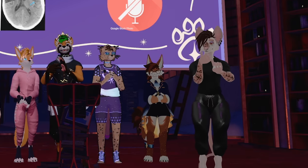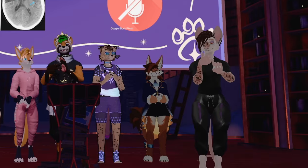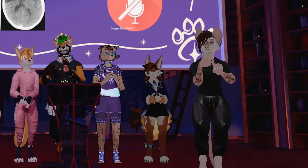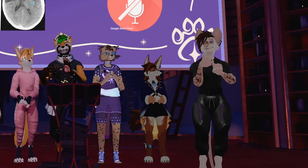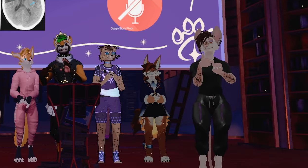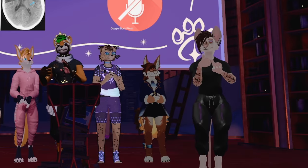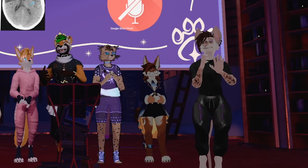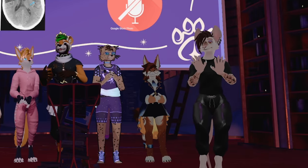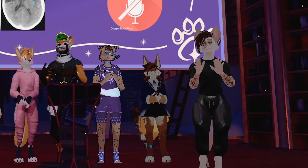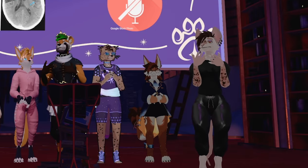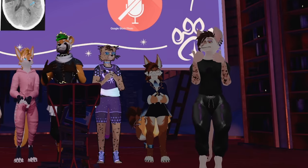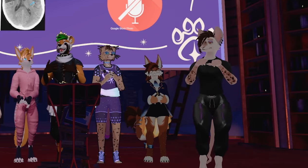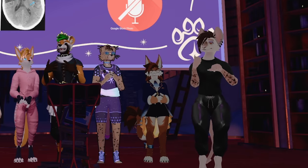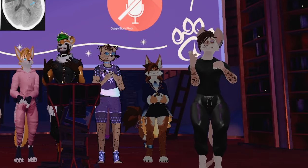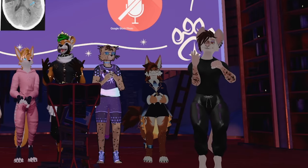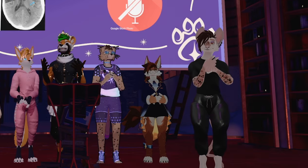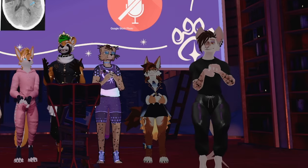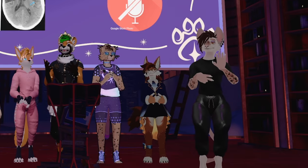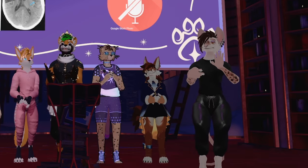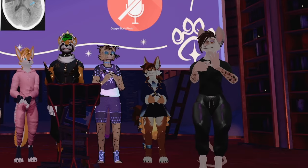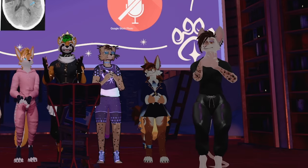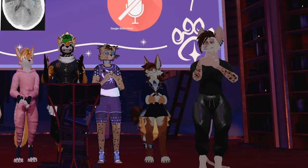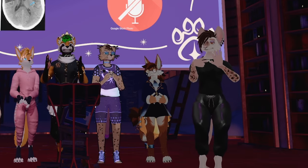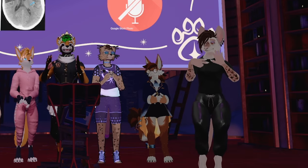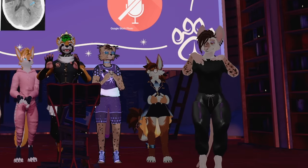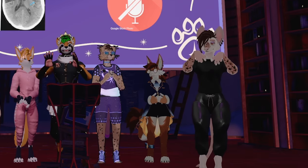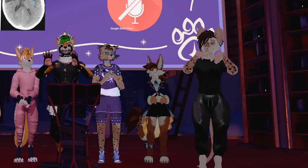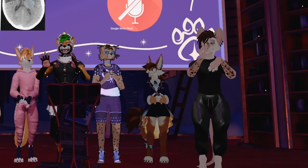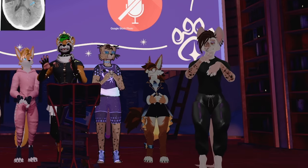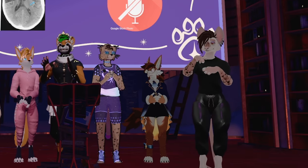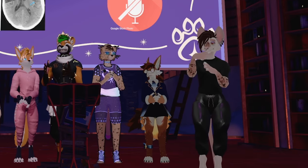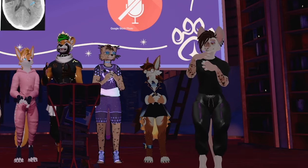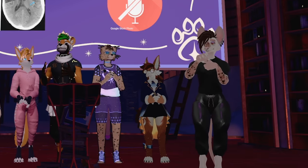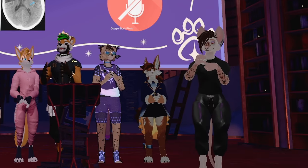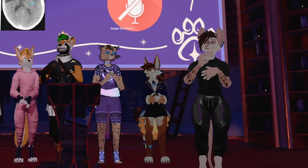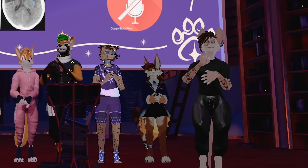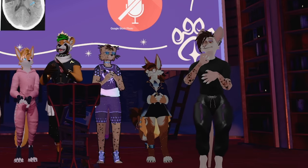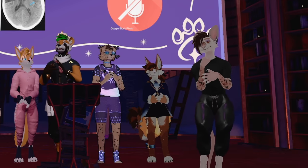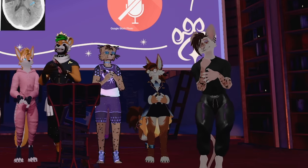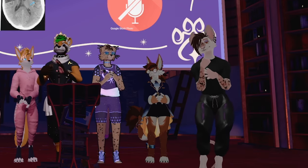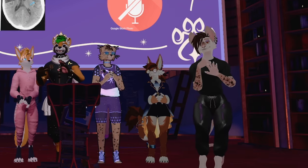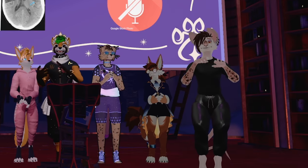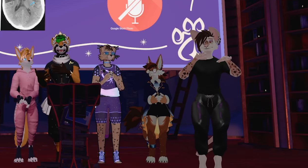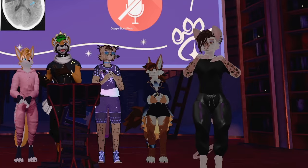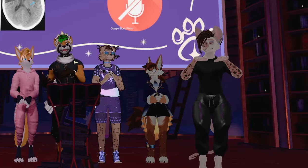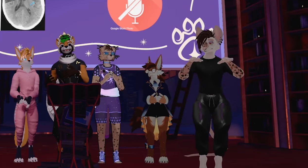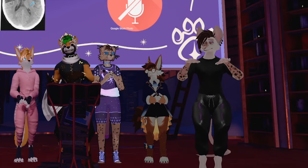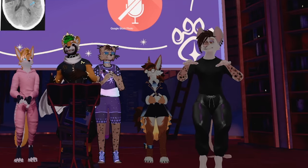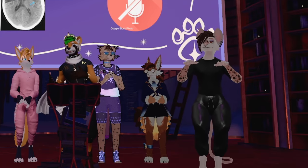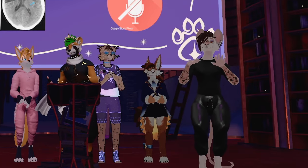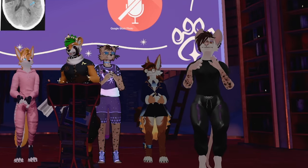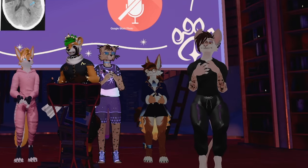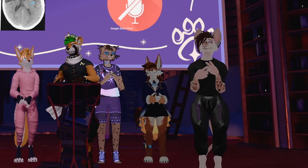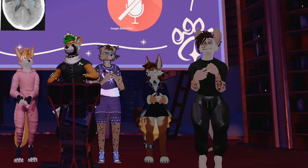actual label mute, we've been asked to, again, raise awareness to try and keep that for just the people who are actually medically diagnosed as mute.